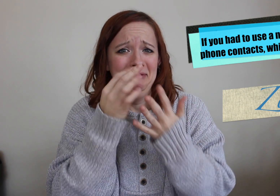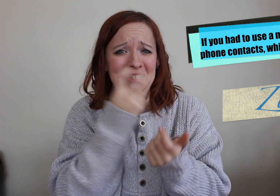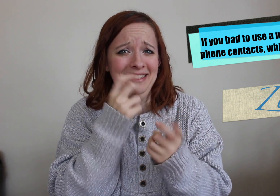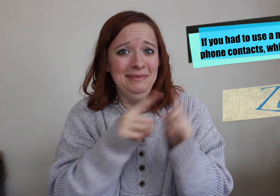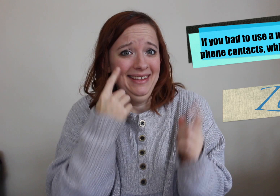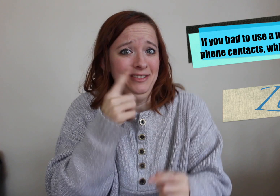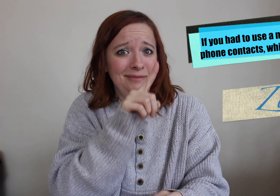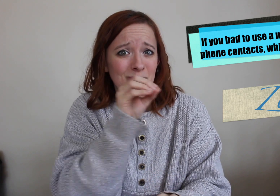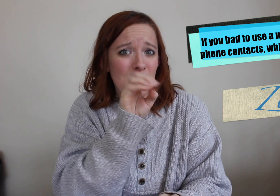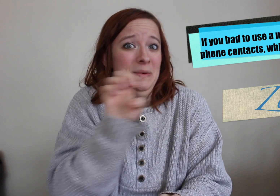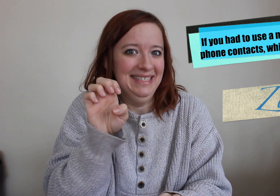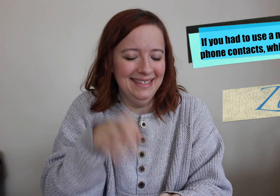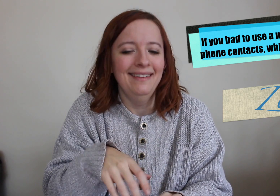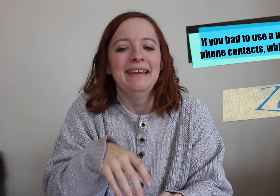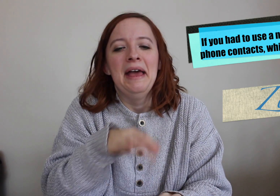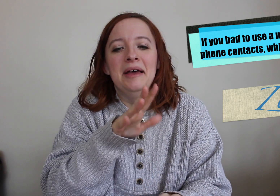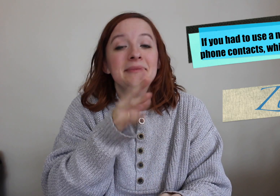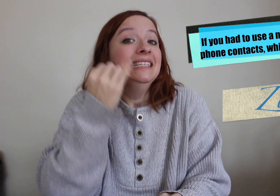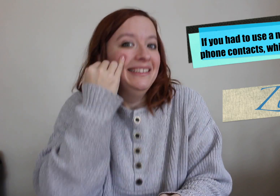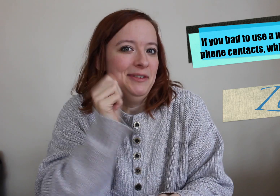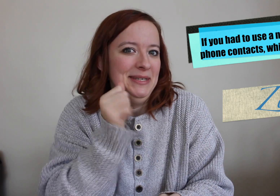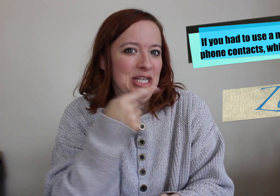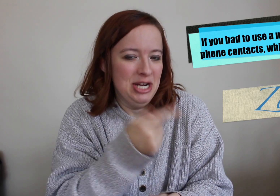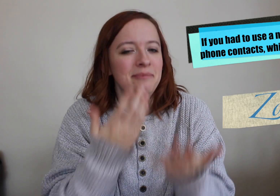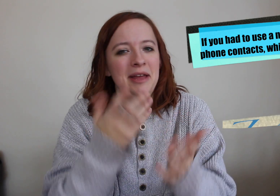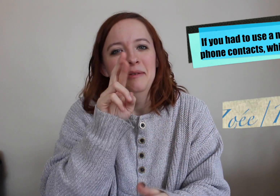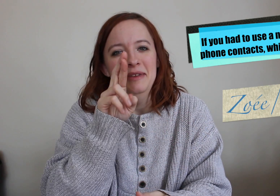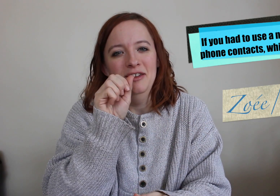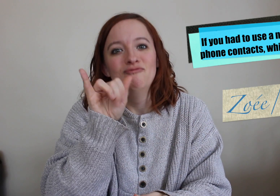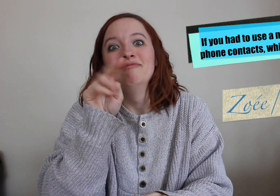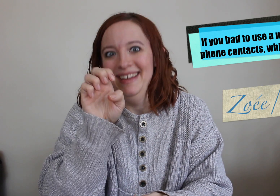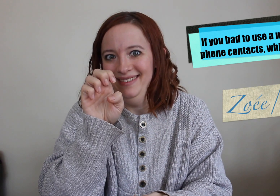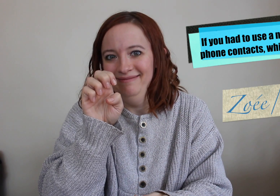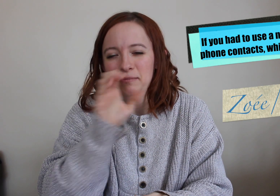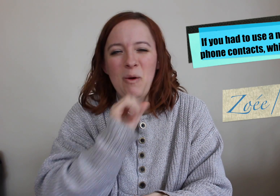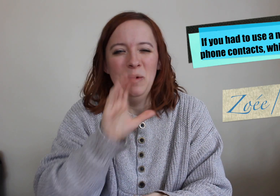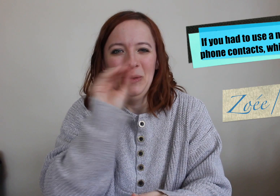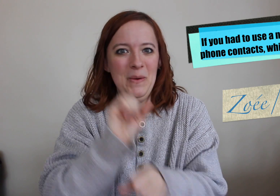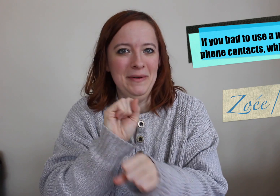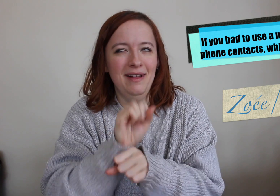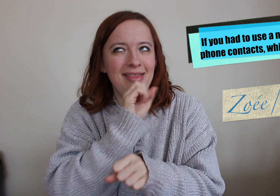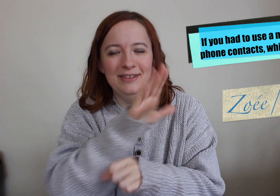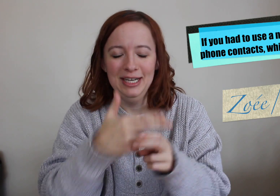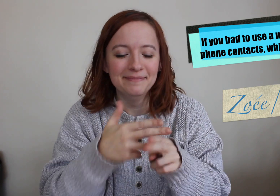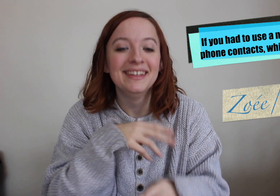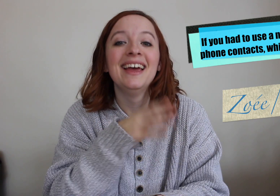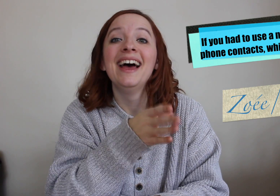know if there's a special pronunciation. I think it's just Zoe. If it wasn't her, it'd probably be Rain, which is an old coworker, and I love